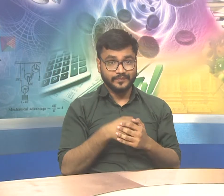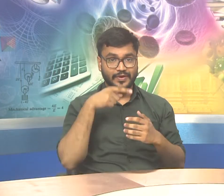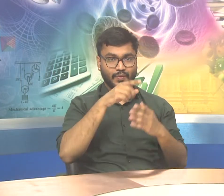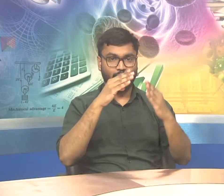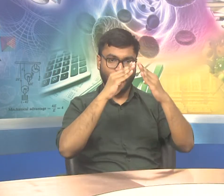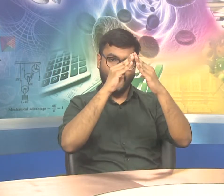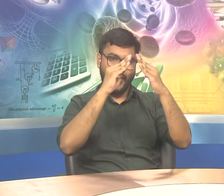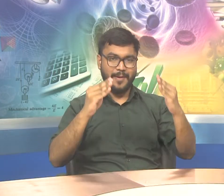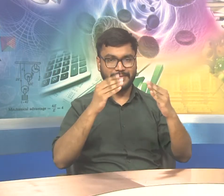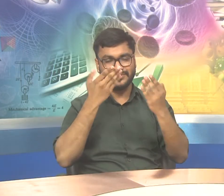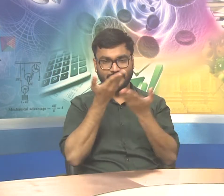Example 2.